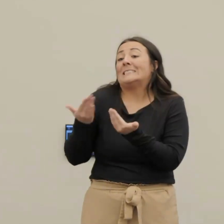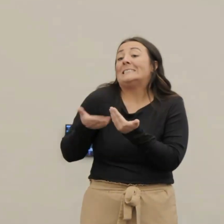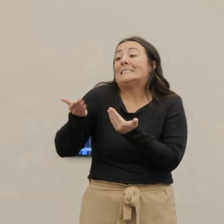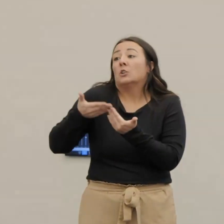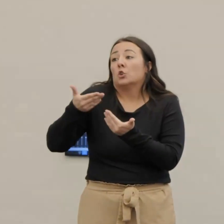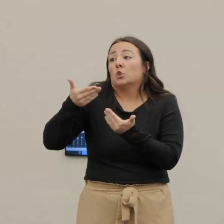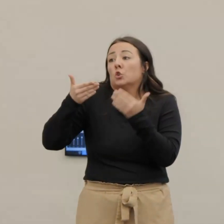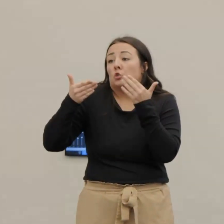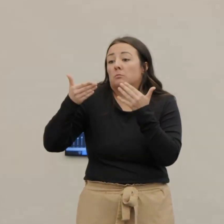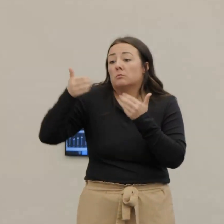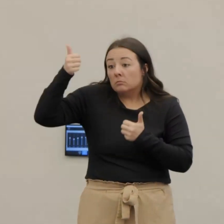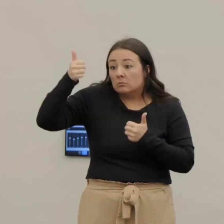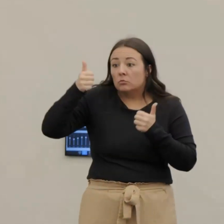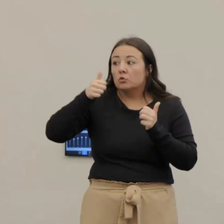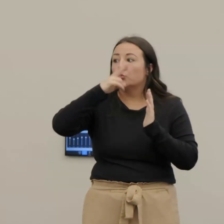read?